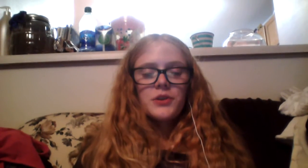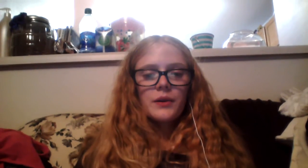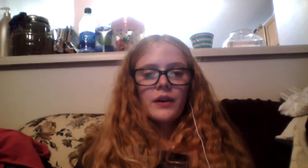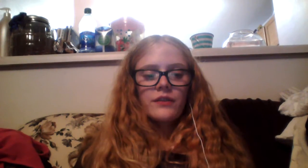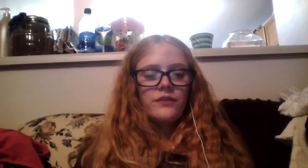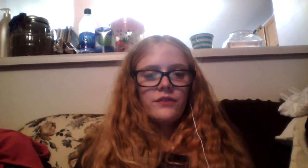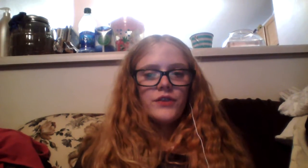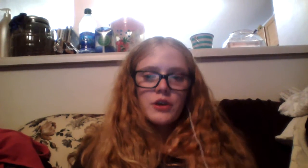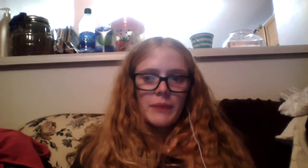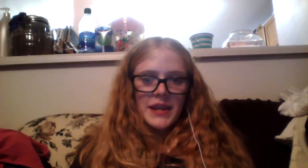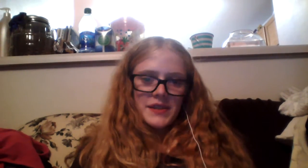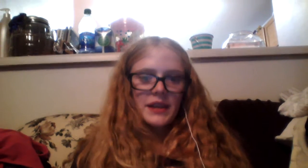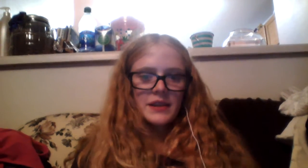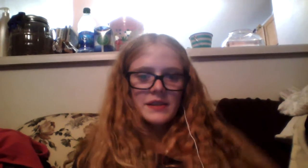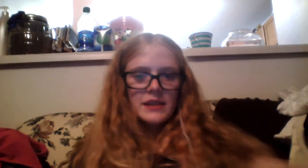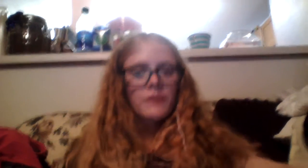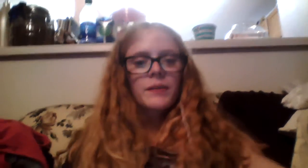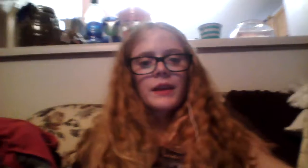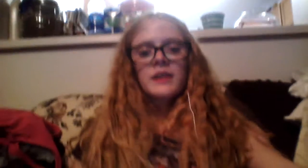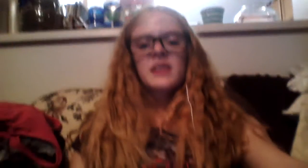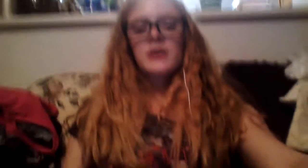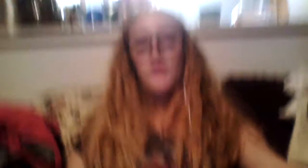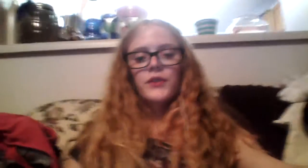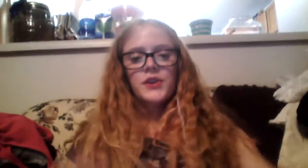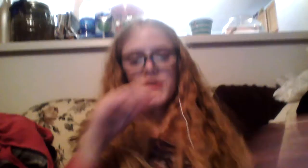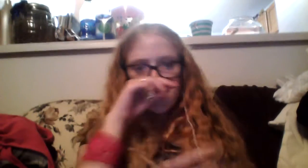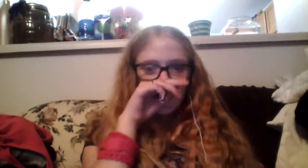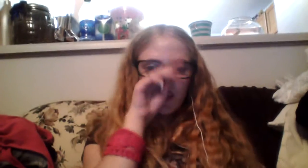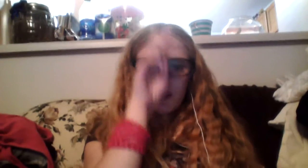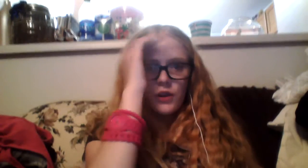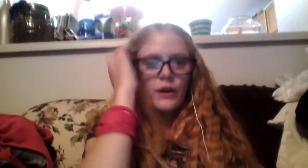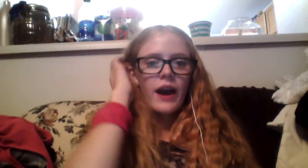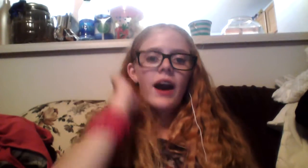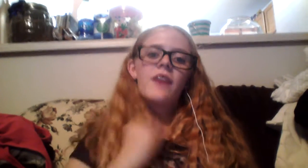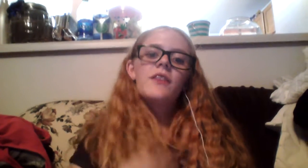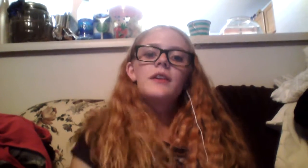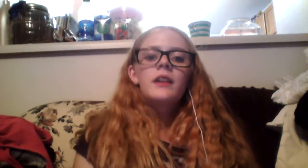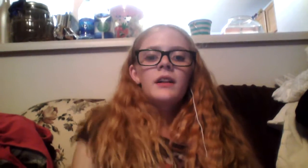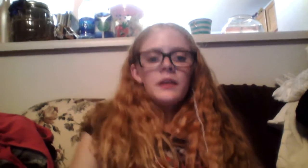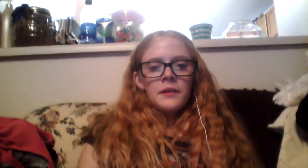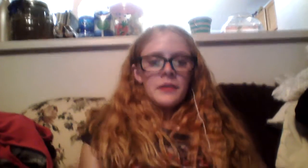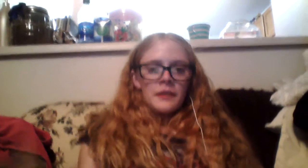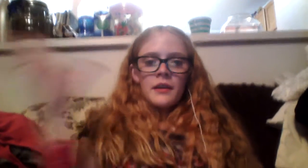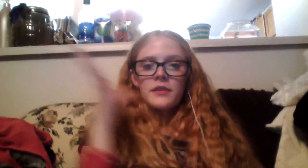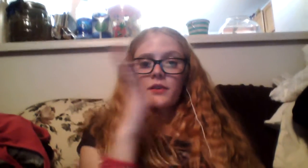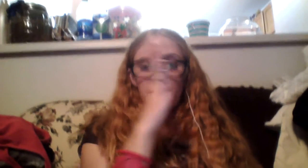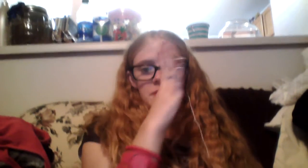a few basics. So first, you have, so there's